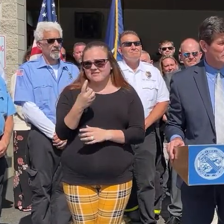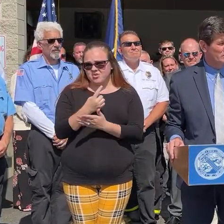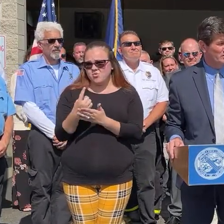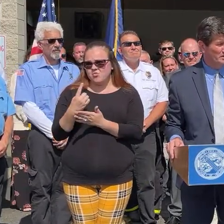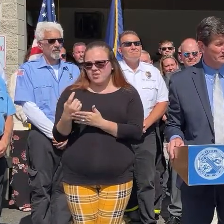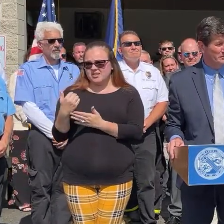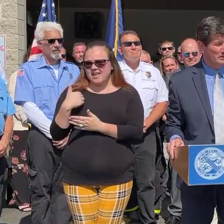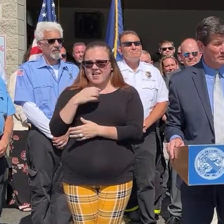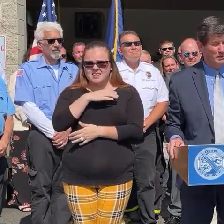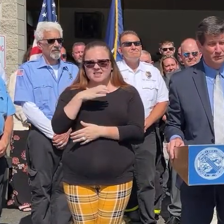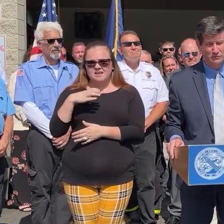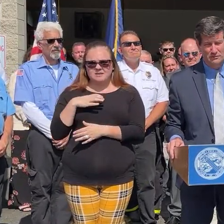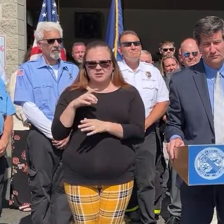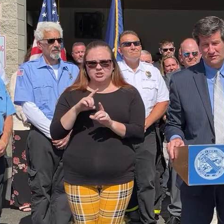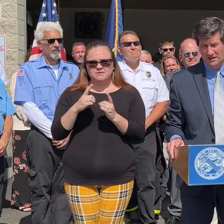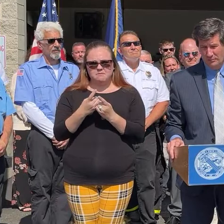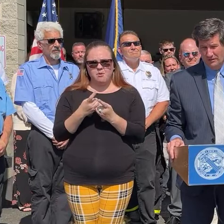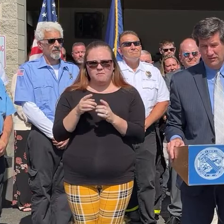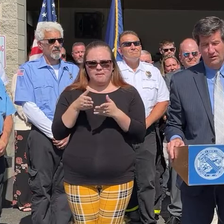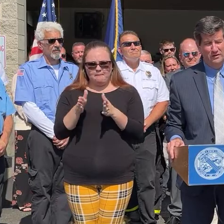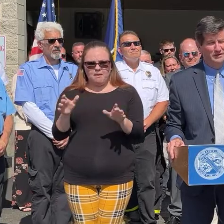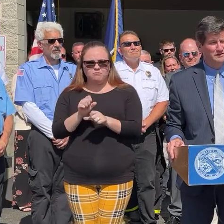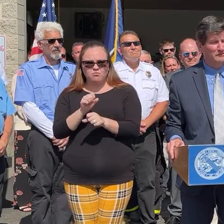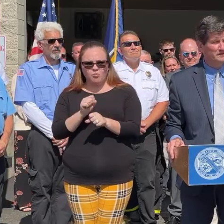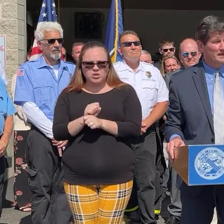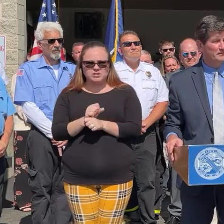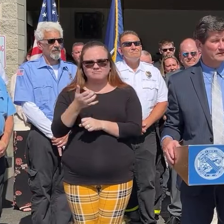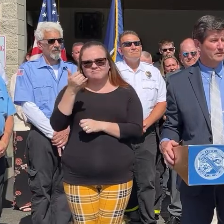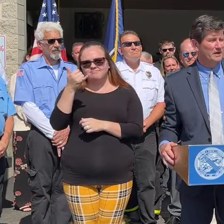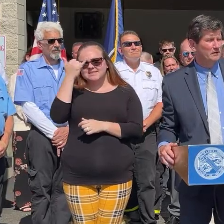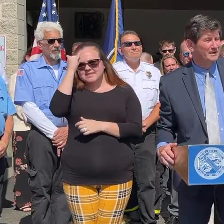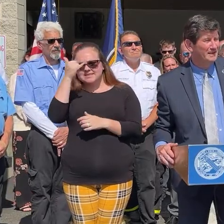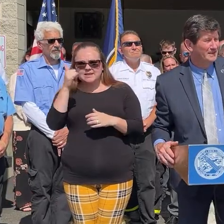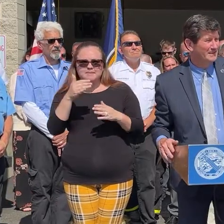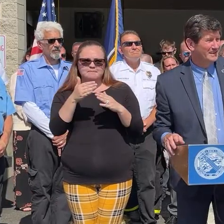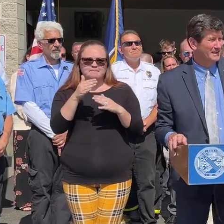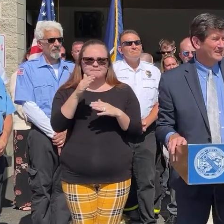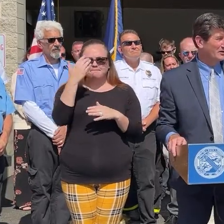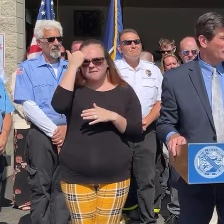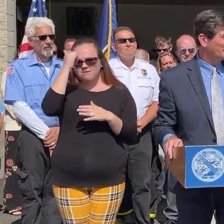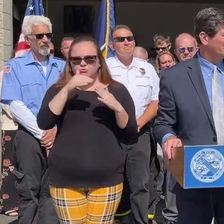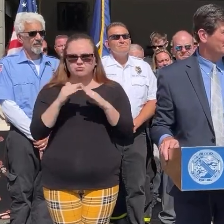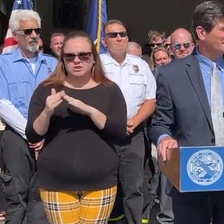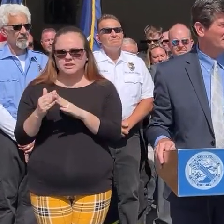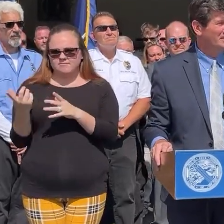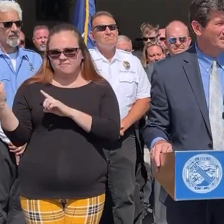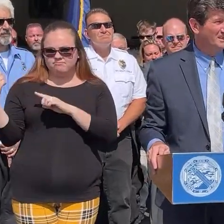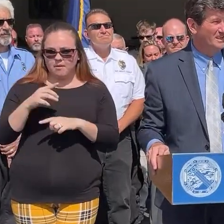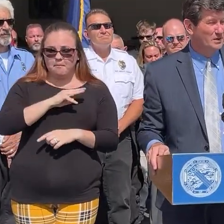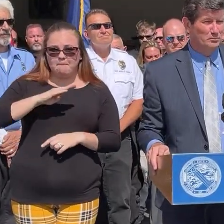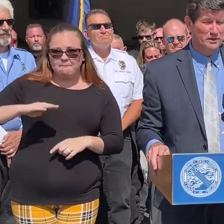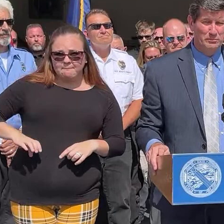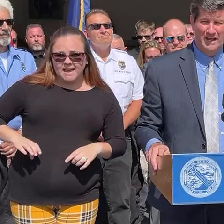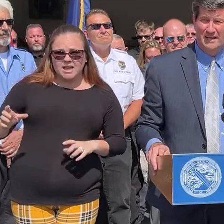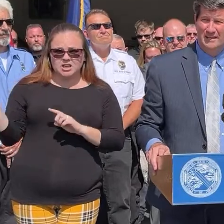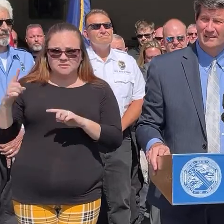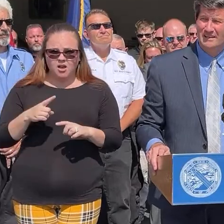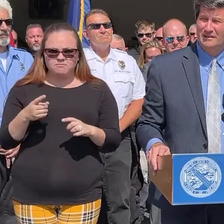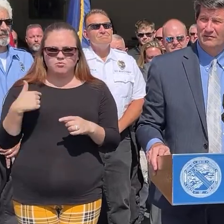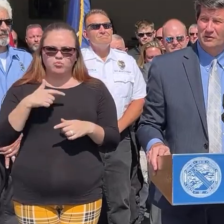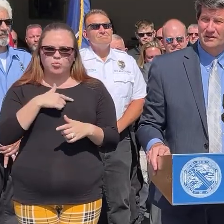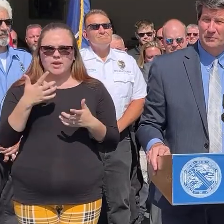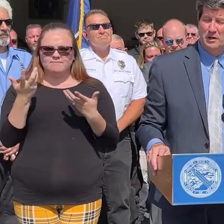the commissioner of the Department of Public Works from the city of Buffalo and the chief of staff to the mayor in our office discussing